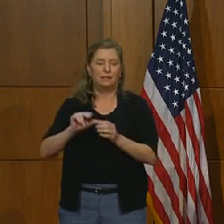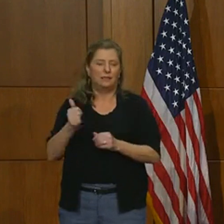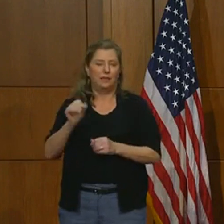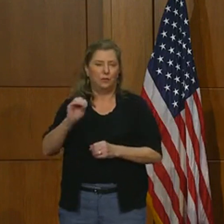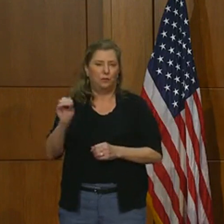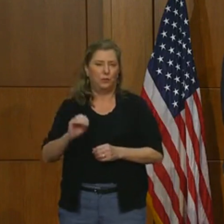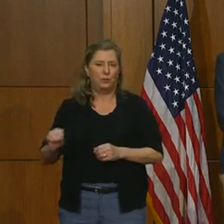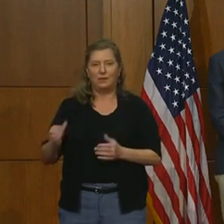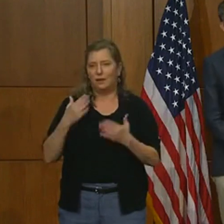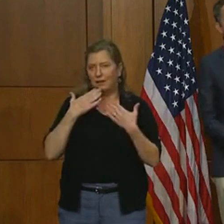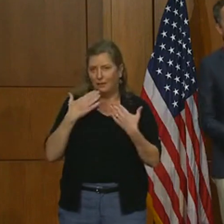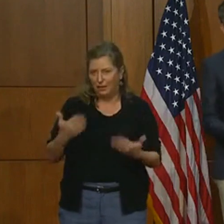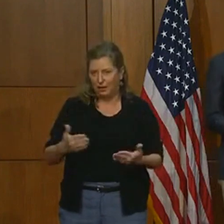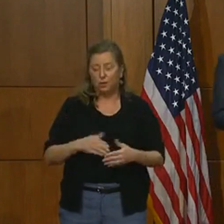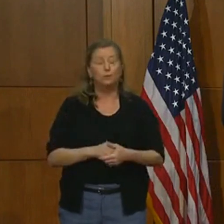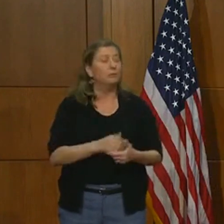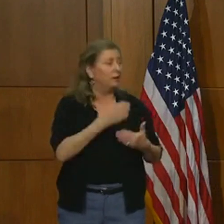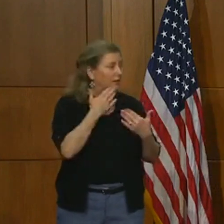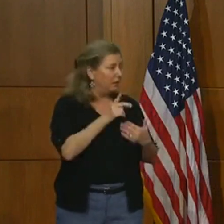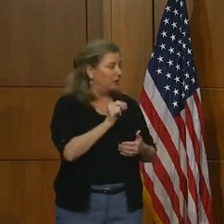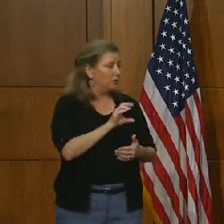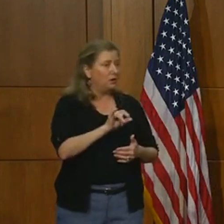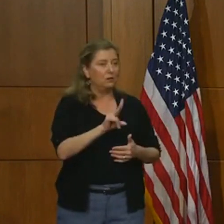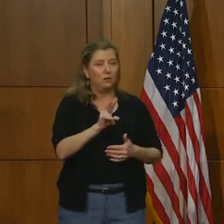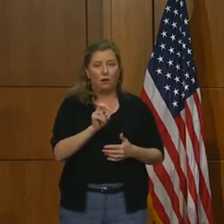10%. Thank you.